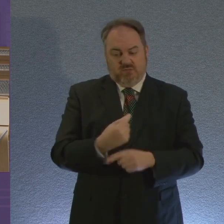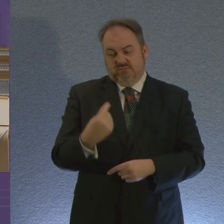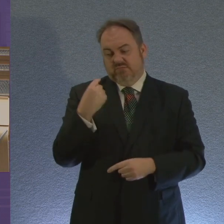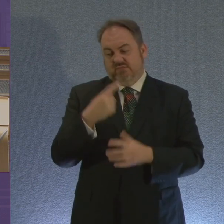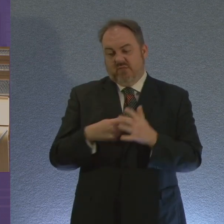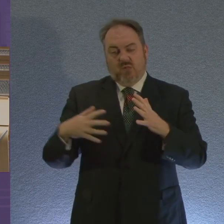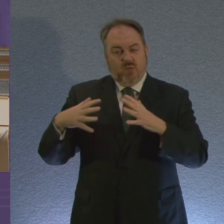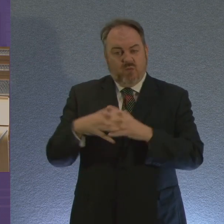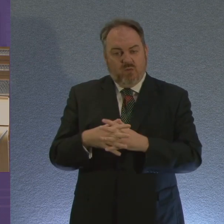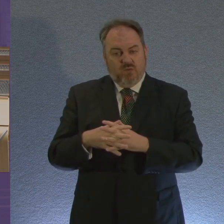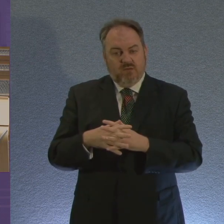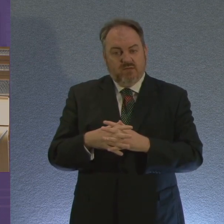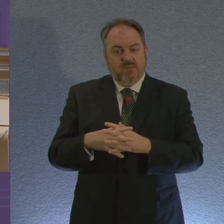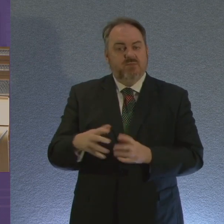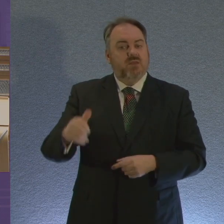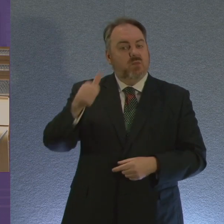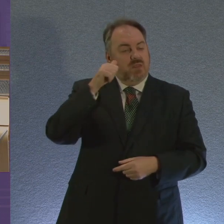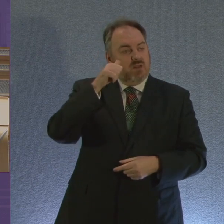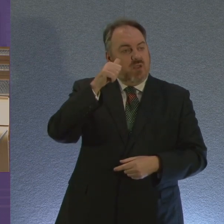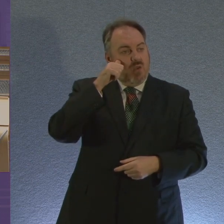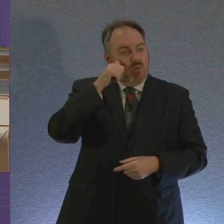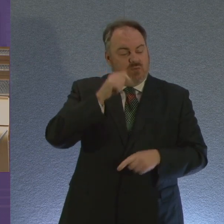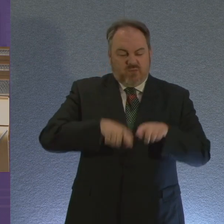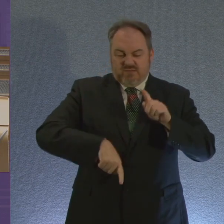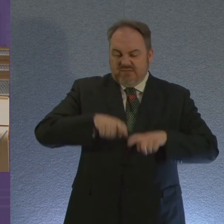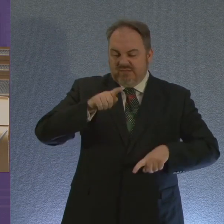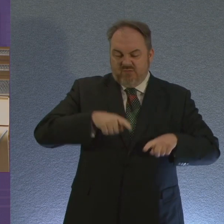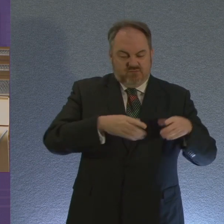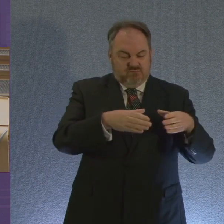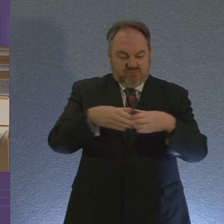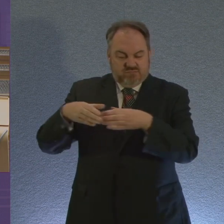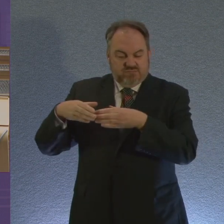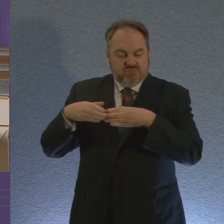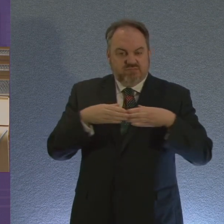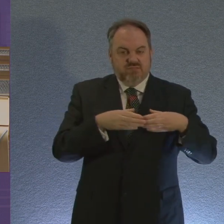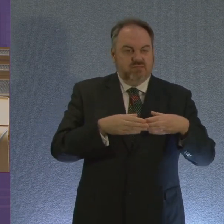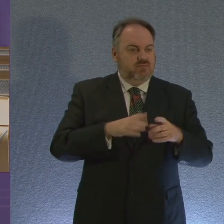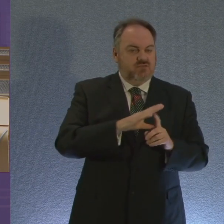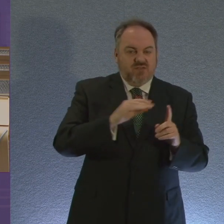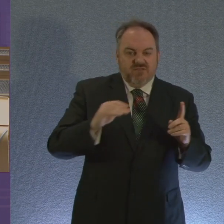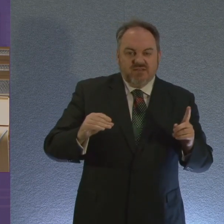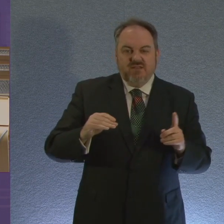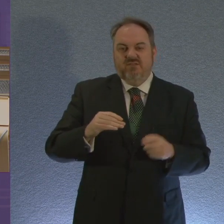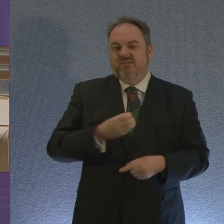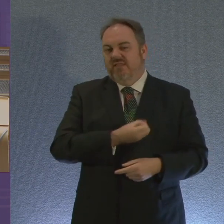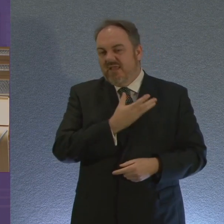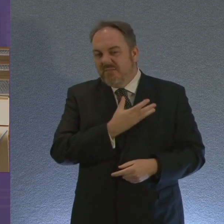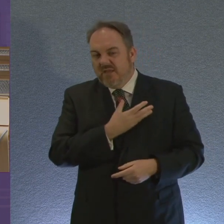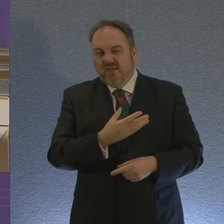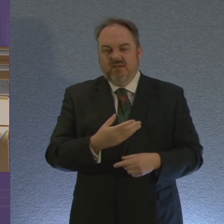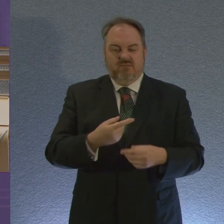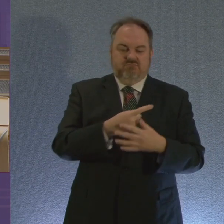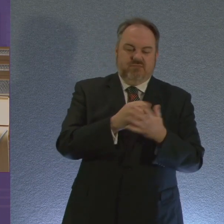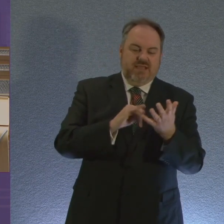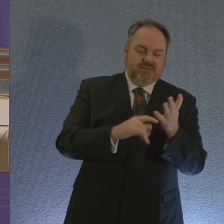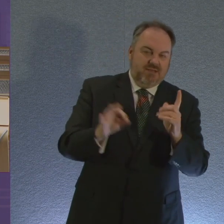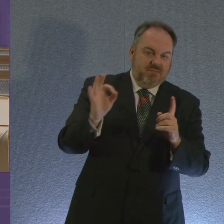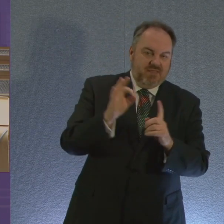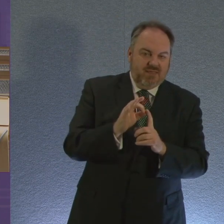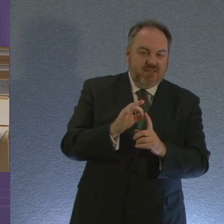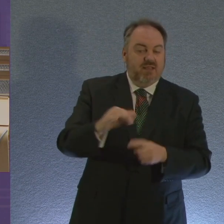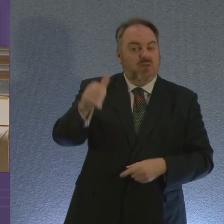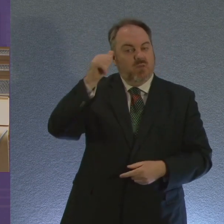government, whatever their complexion, can get everything right. So we will be constructive and we will get behind the government in managing the biggest ever